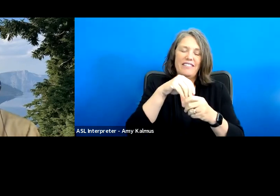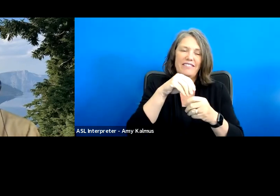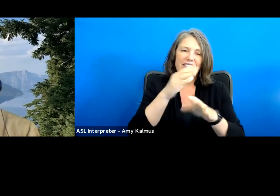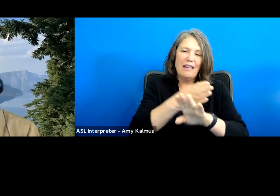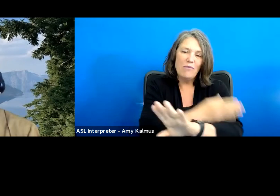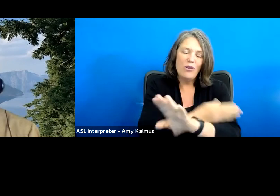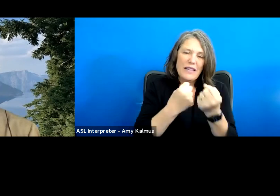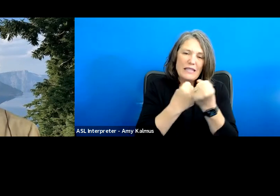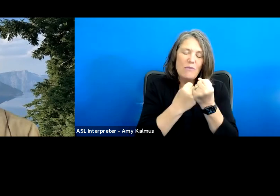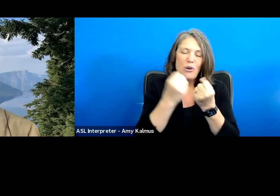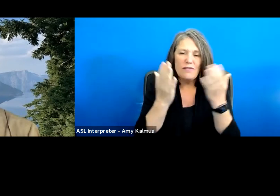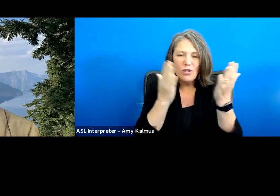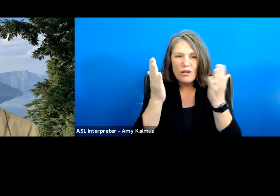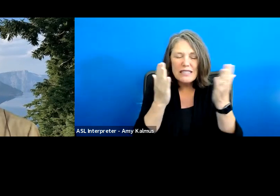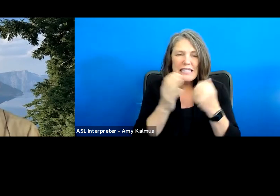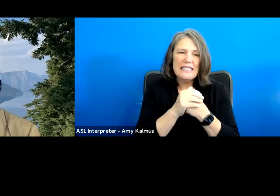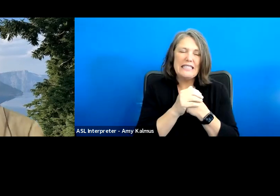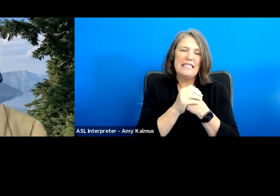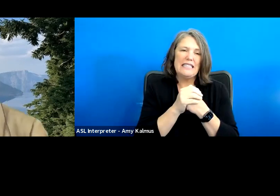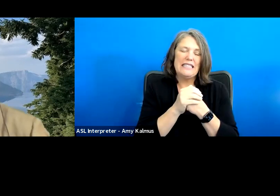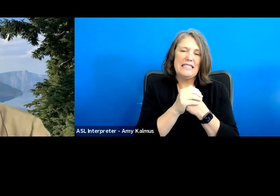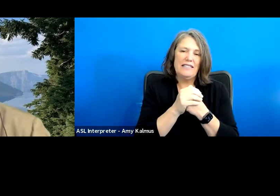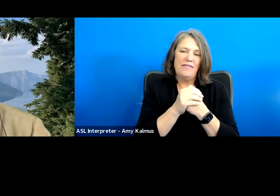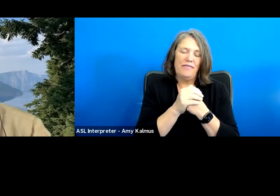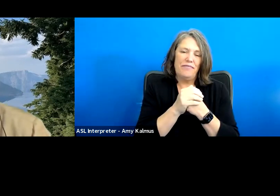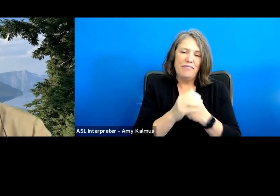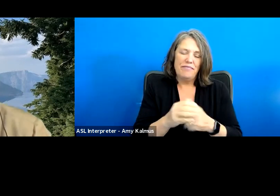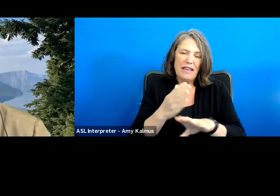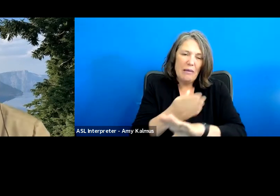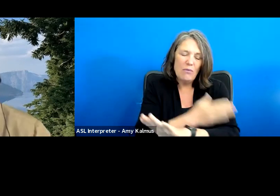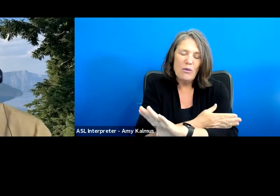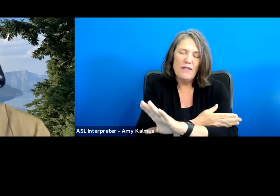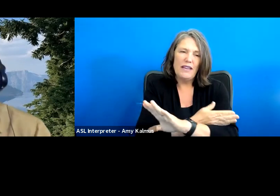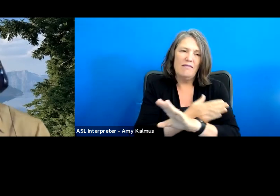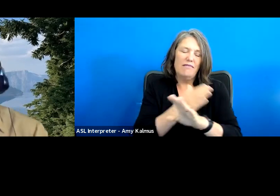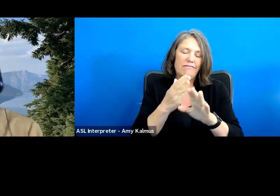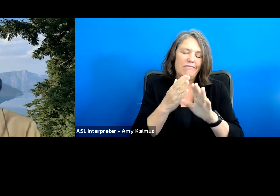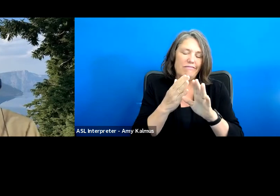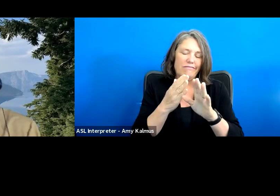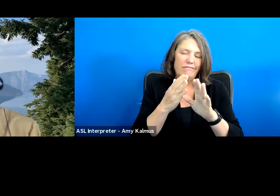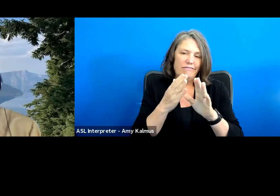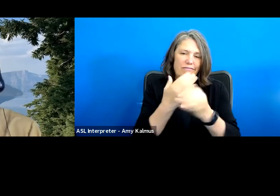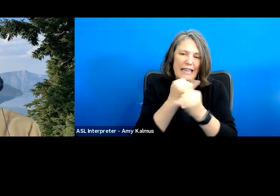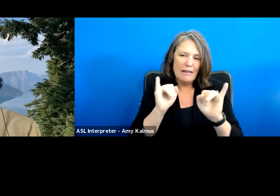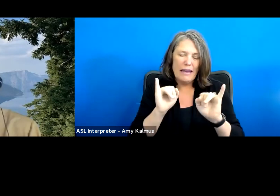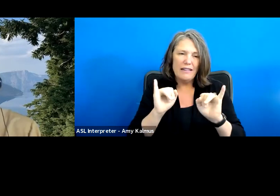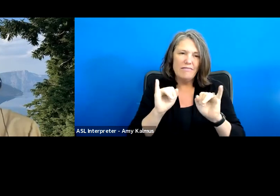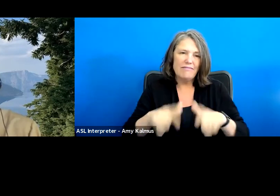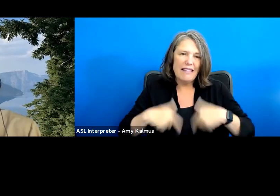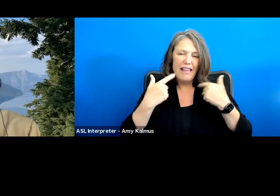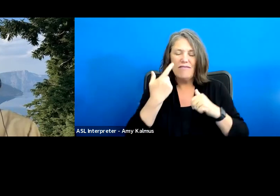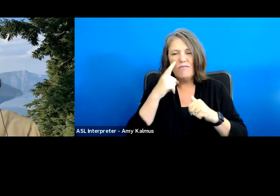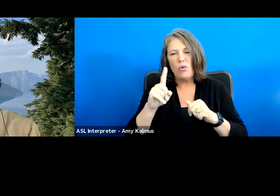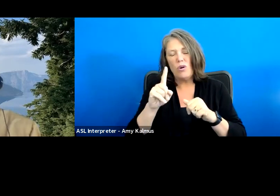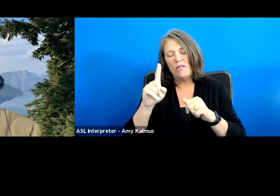improving supports and services, improving quality of life of beneficiaries. But what are some examples